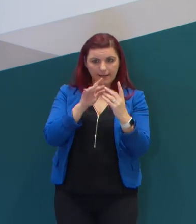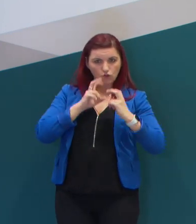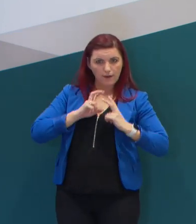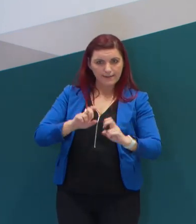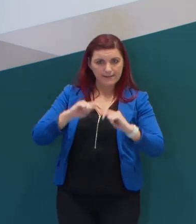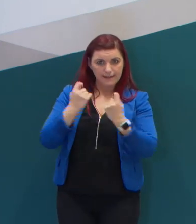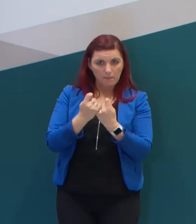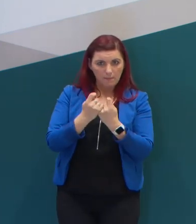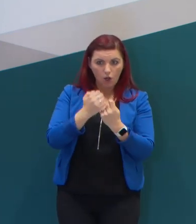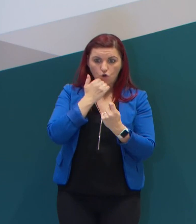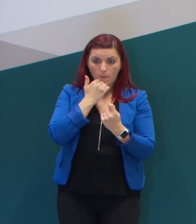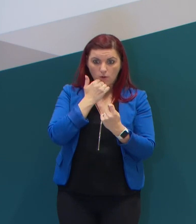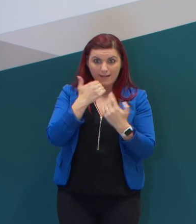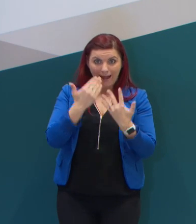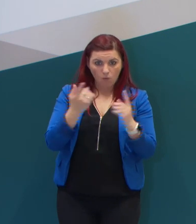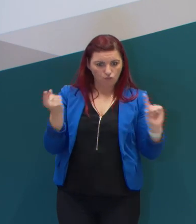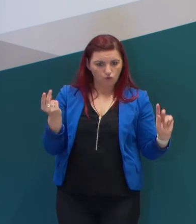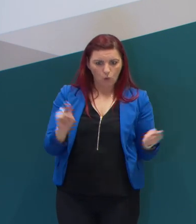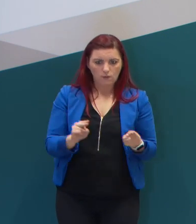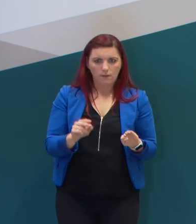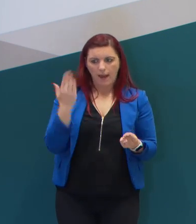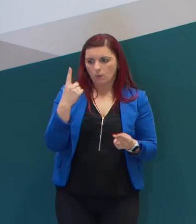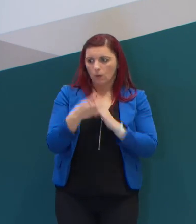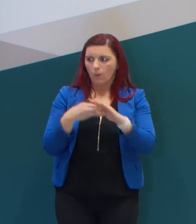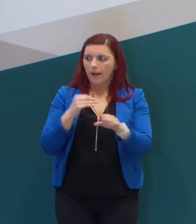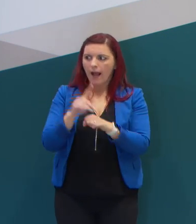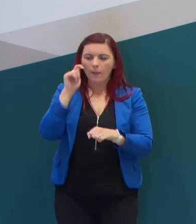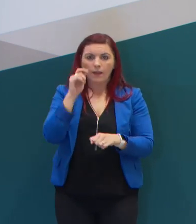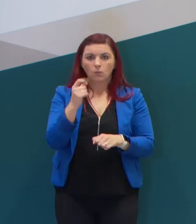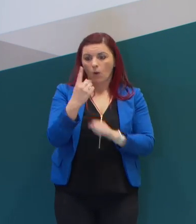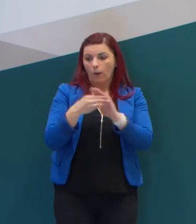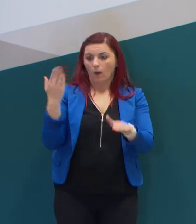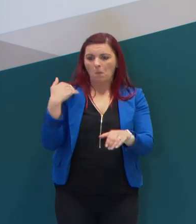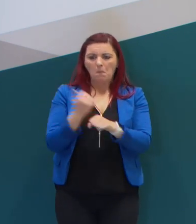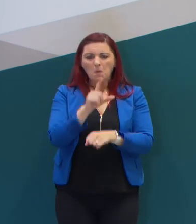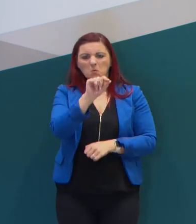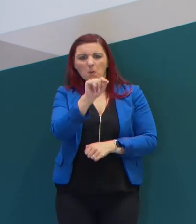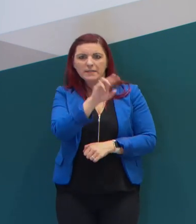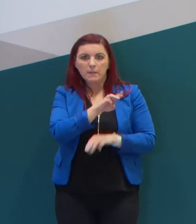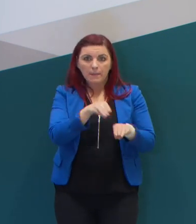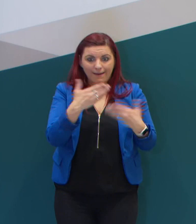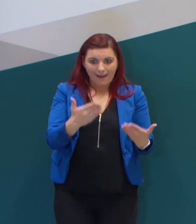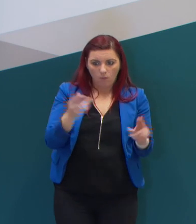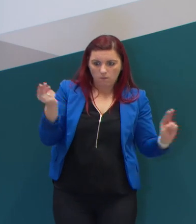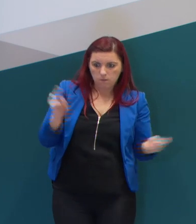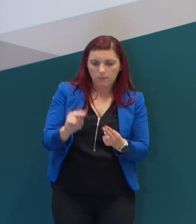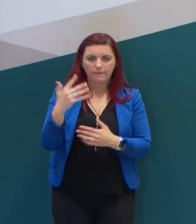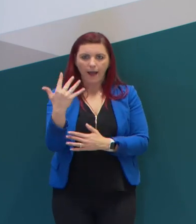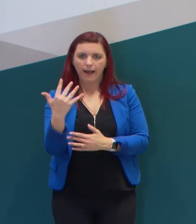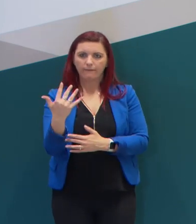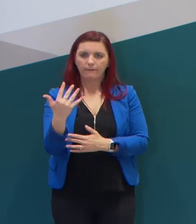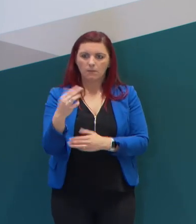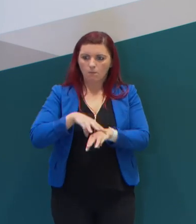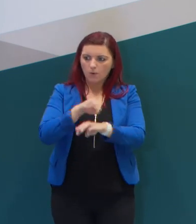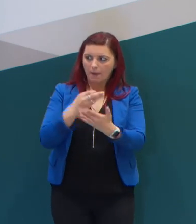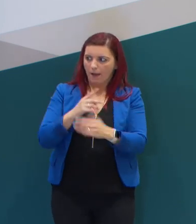per case has significantly reduced in the last week. It was in and around 20 a week ago, and now it's in and around 5. So in effect, the